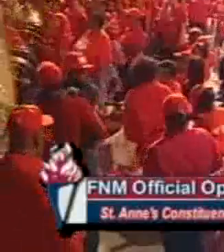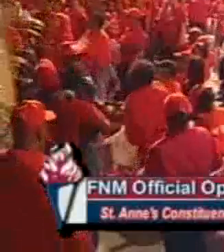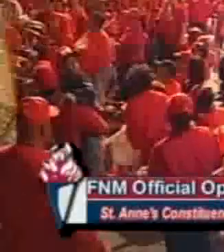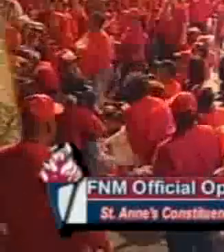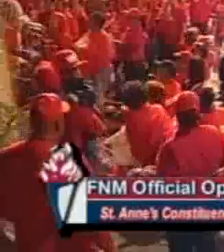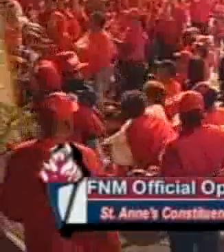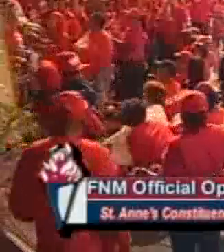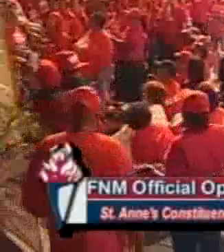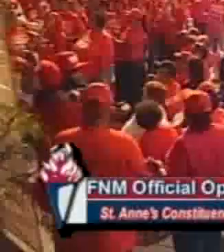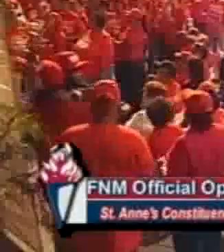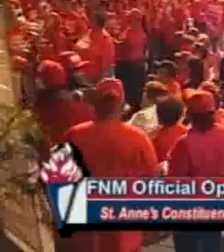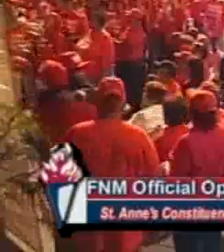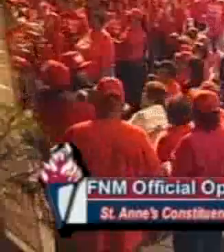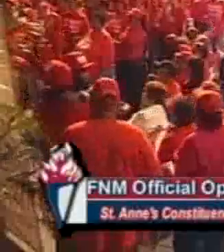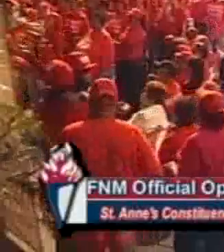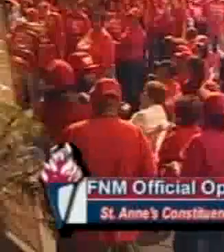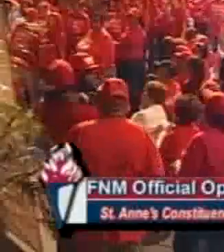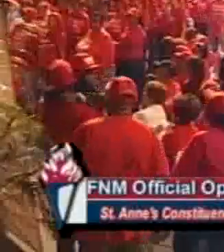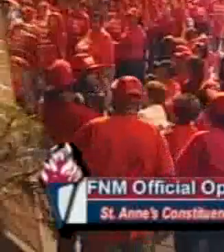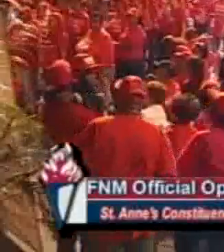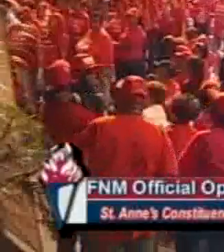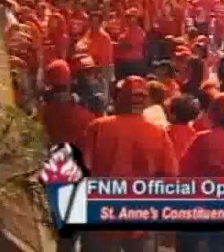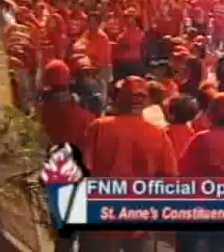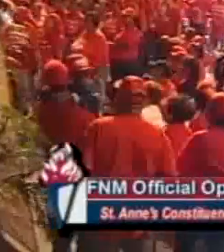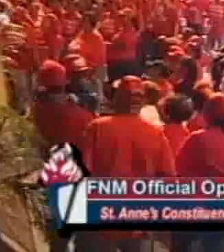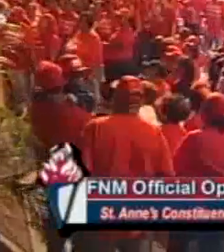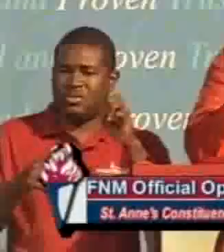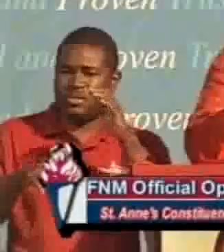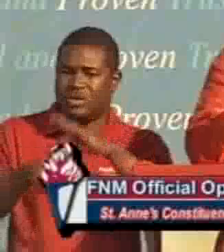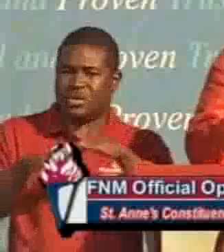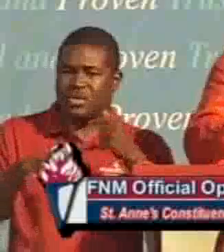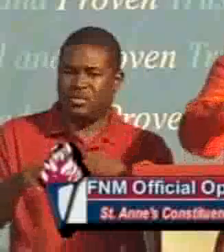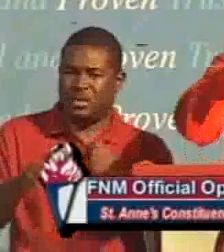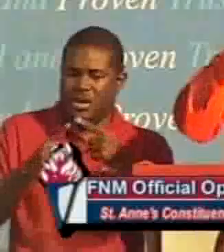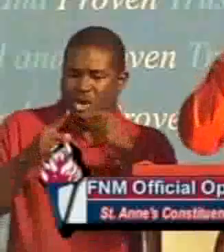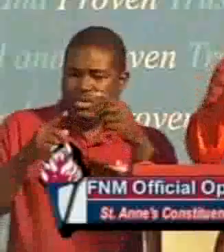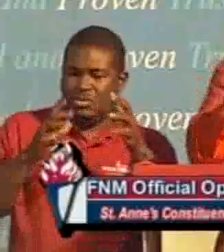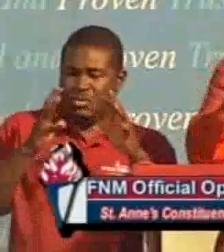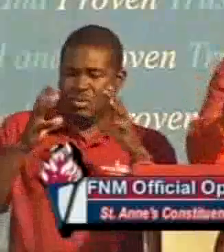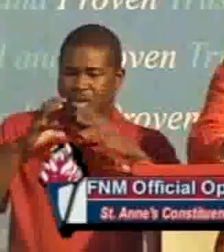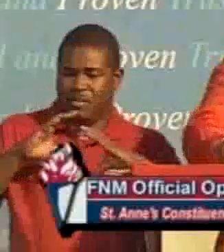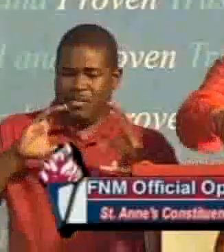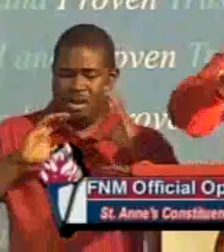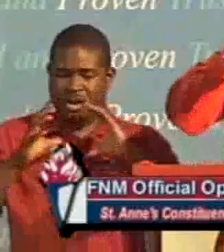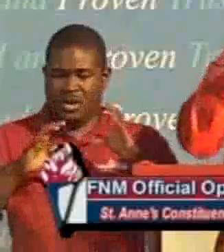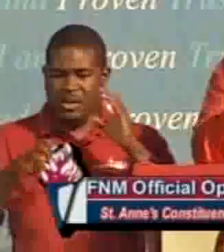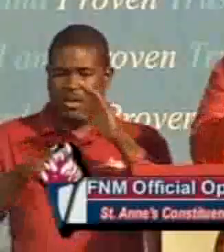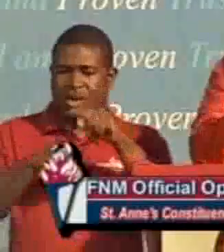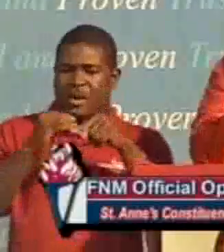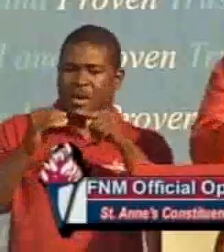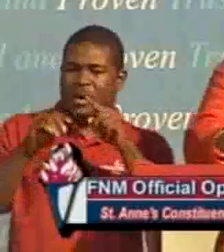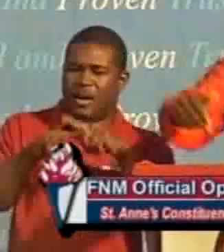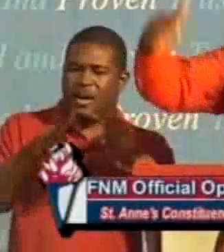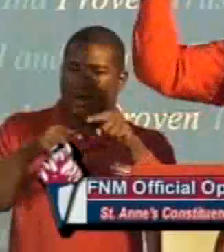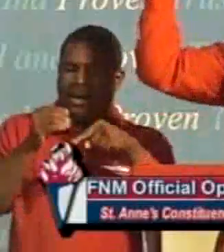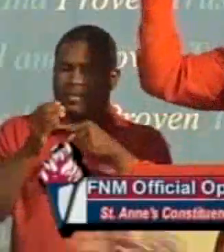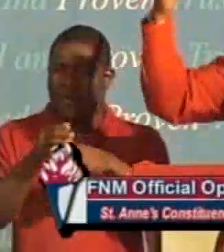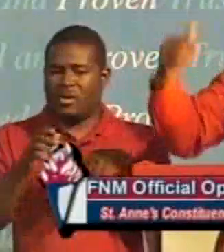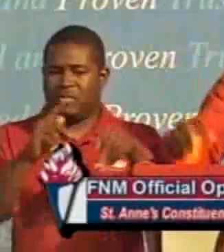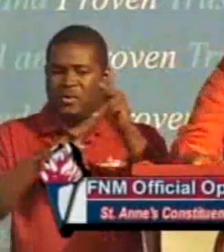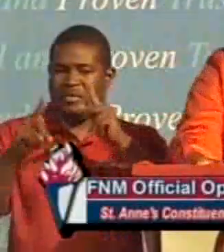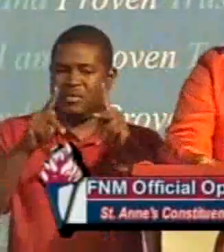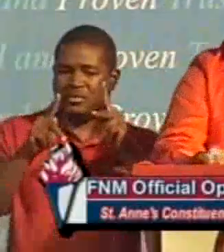of course, that was in the days when she used to call me to complain about Obi Vilchcombe and Pleasant Bridgewater and that